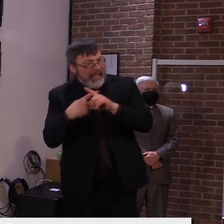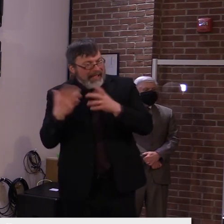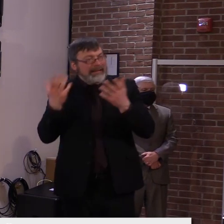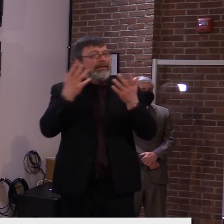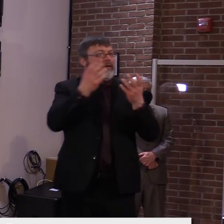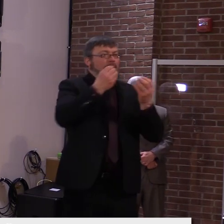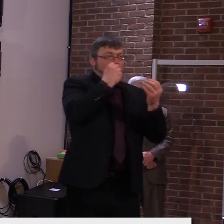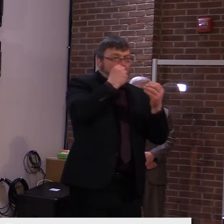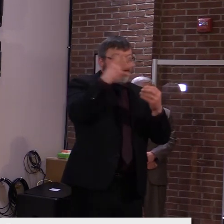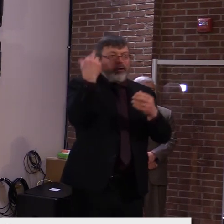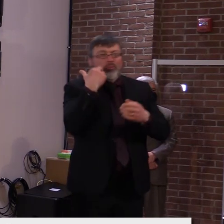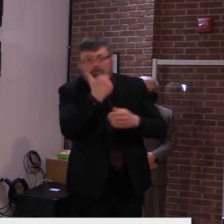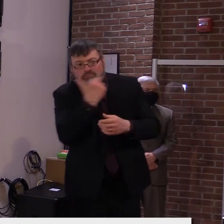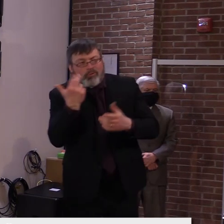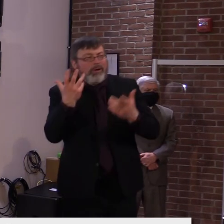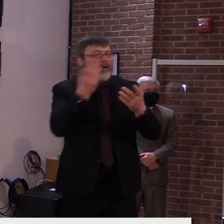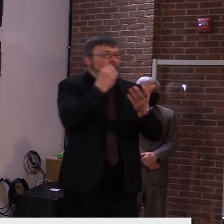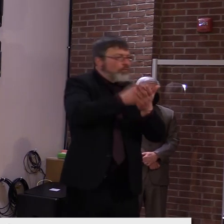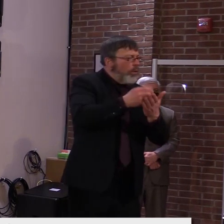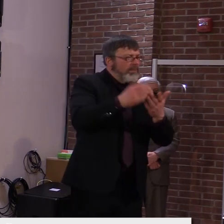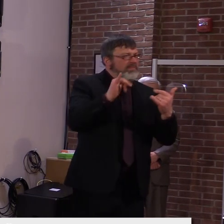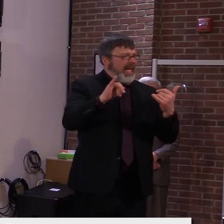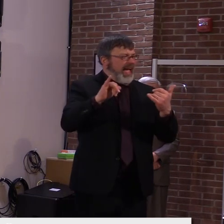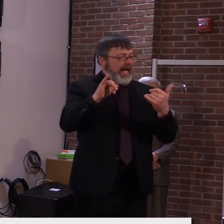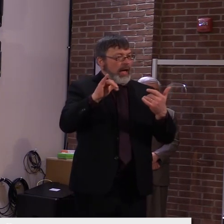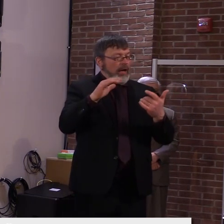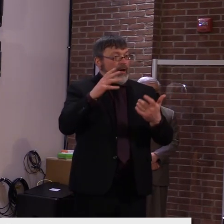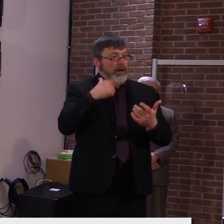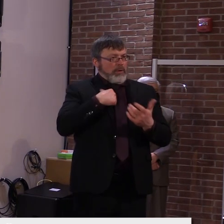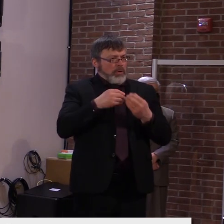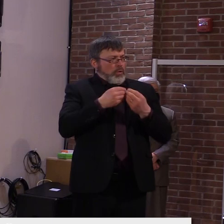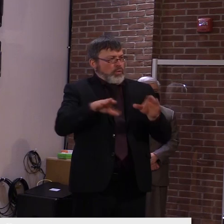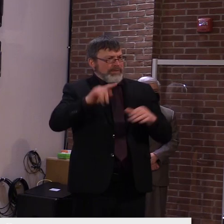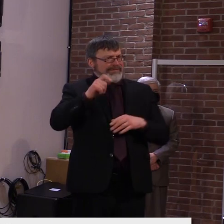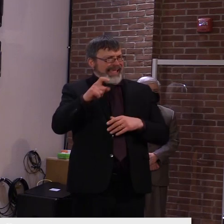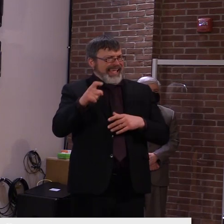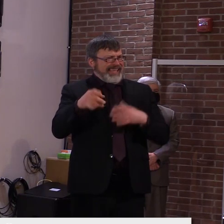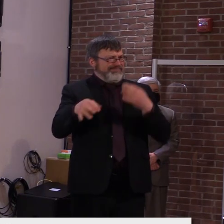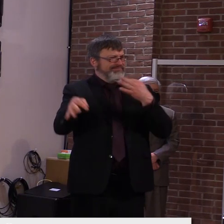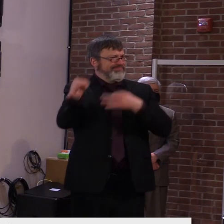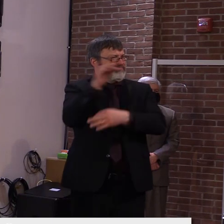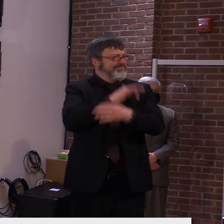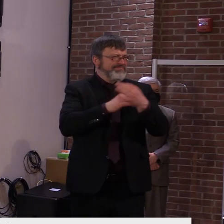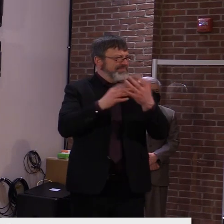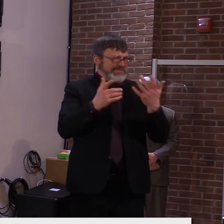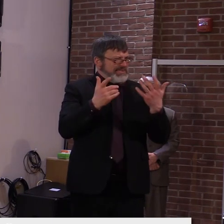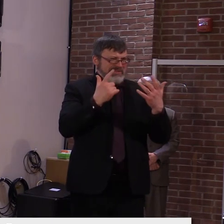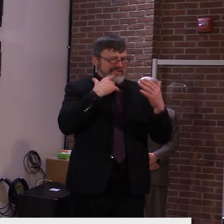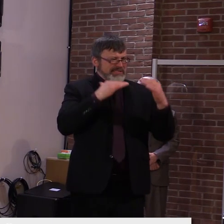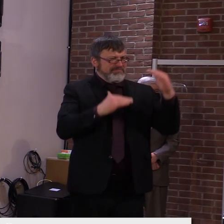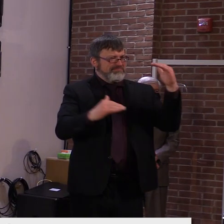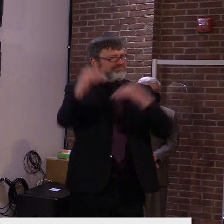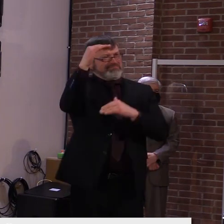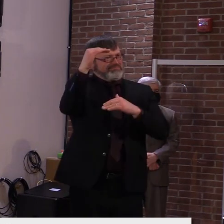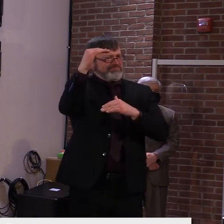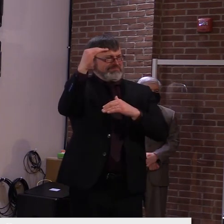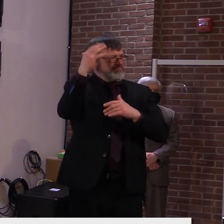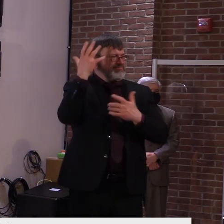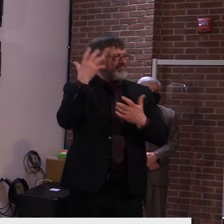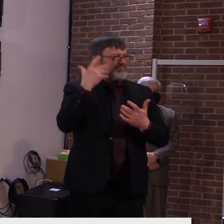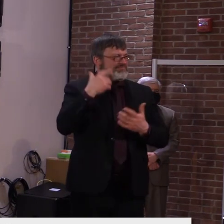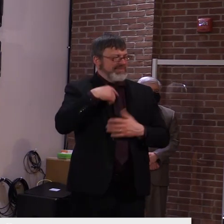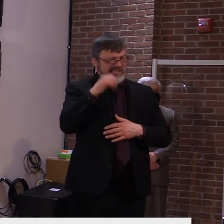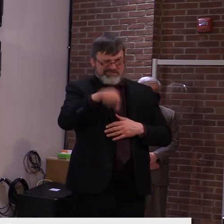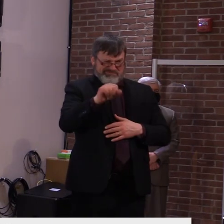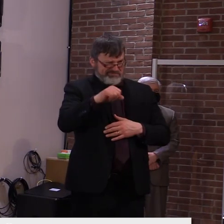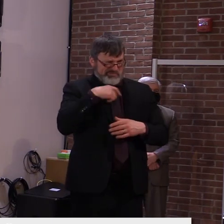to advocate for it for now 5 years. And hopefully, we'll never say never, we'll get it across the finish line